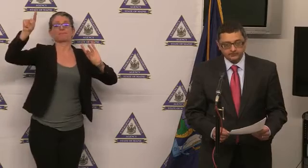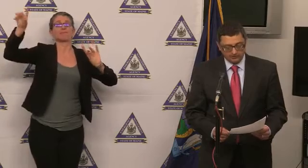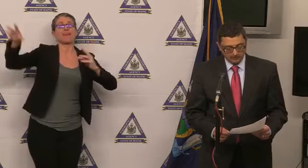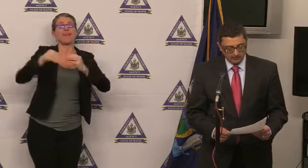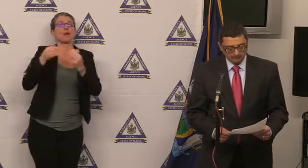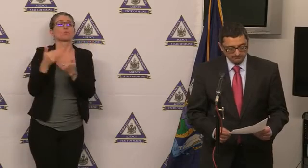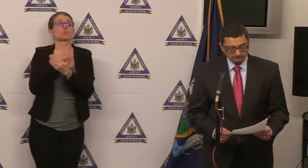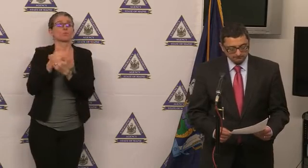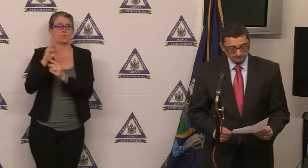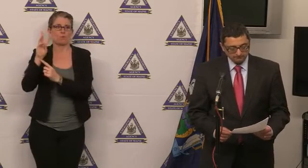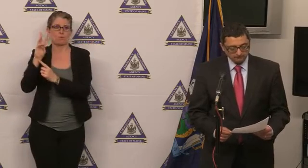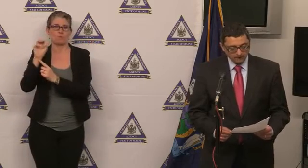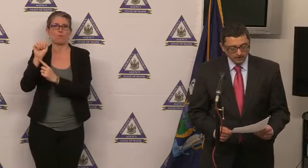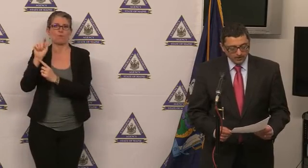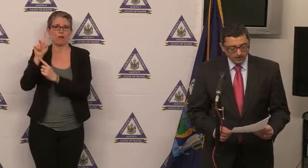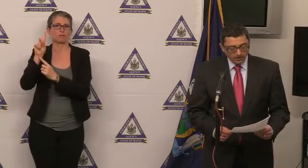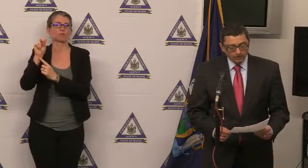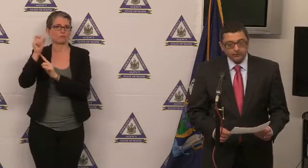seen statewide.